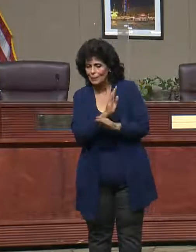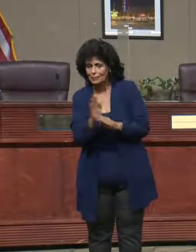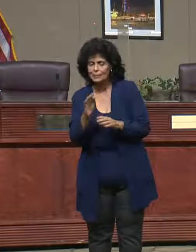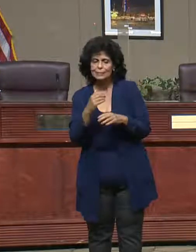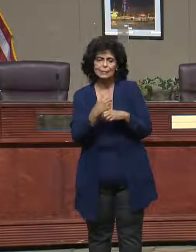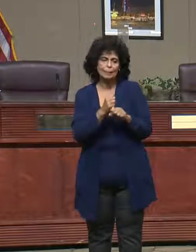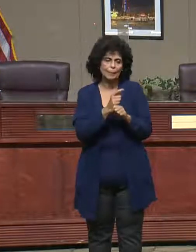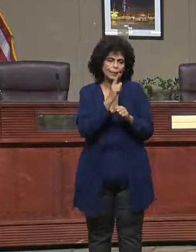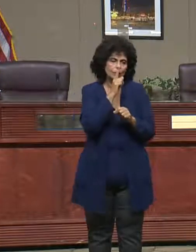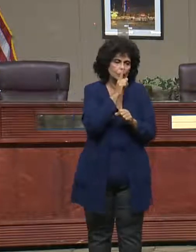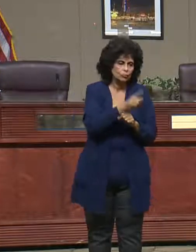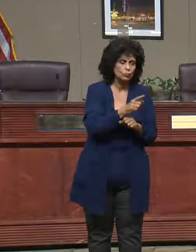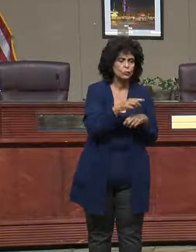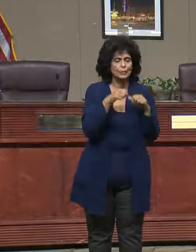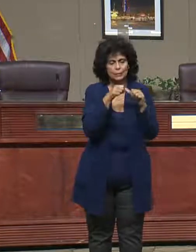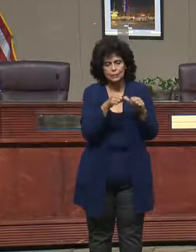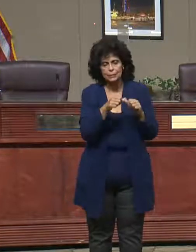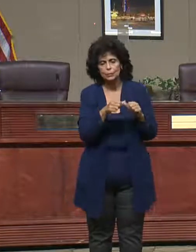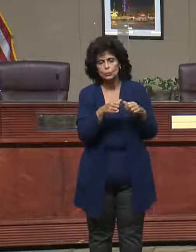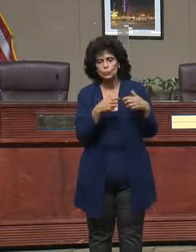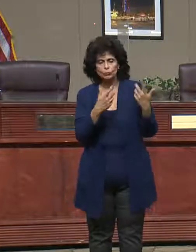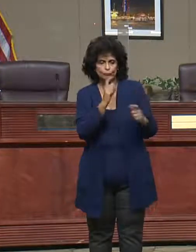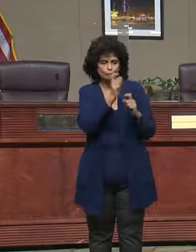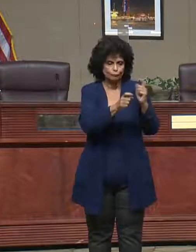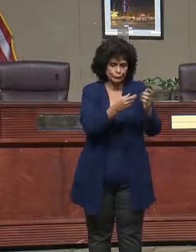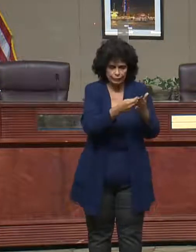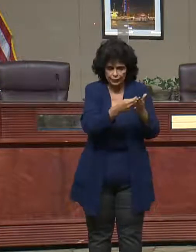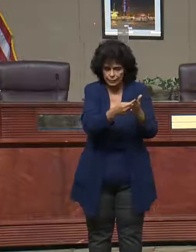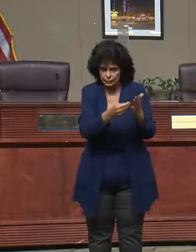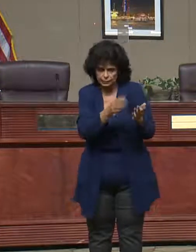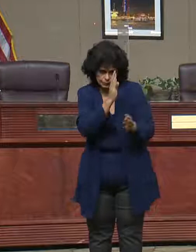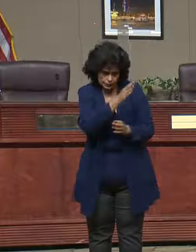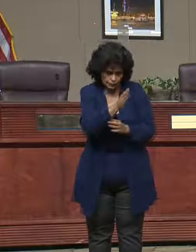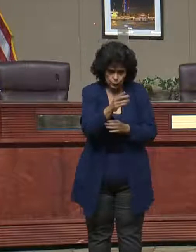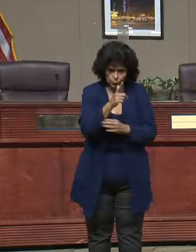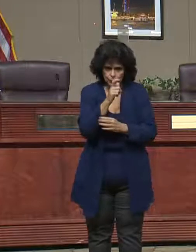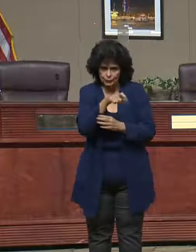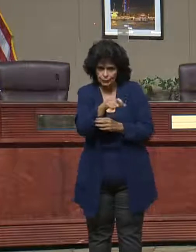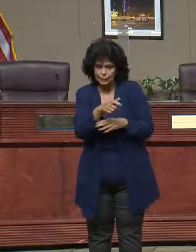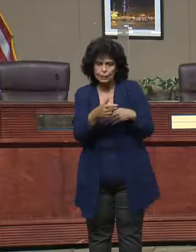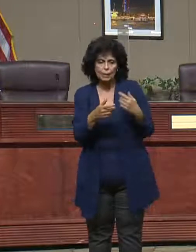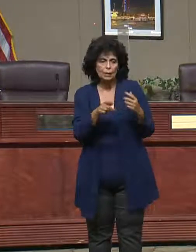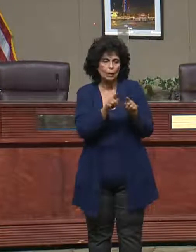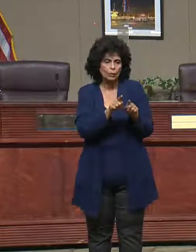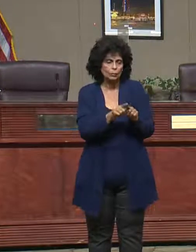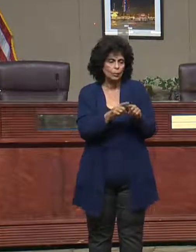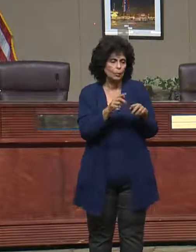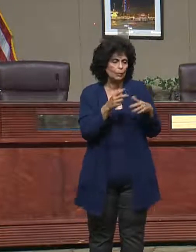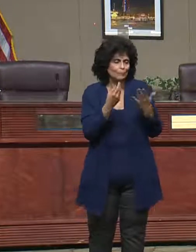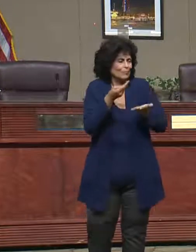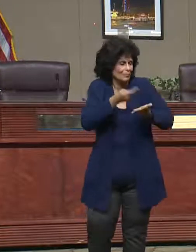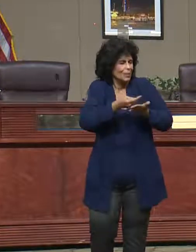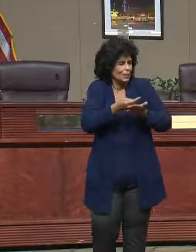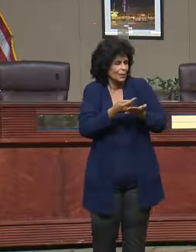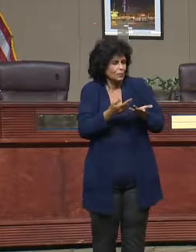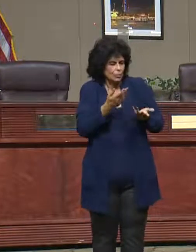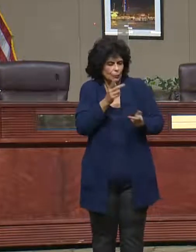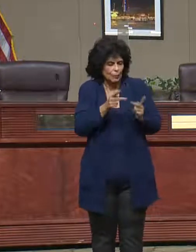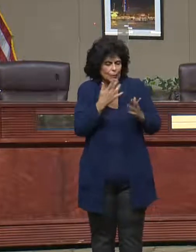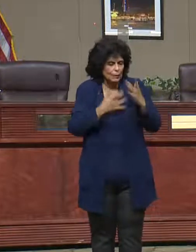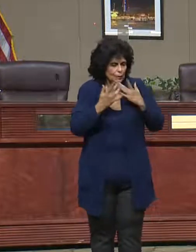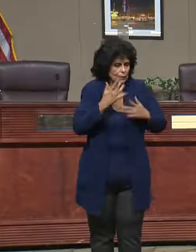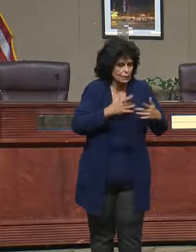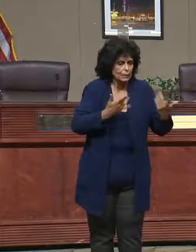and perhaps where we have the ability to continue helping to fill the gap for financial